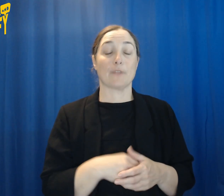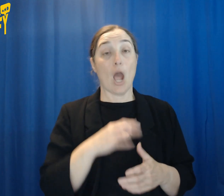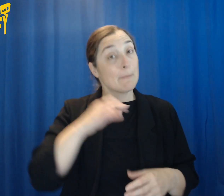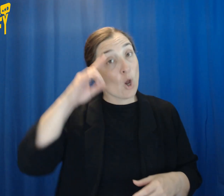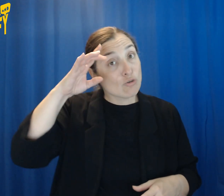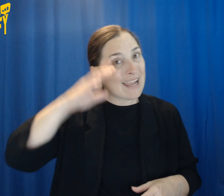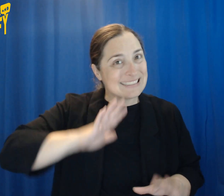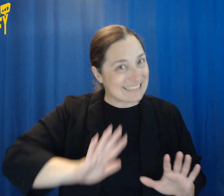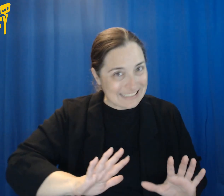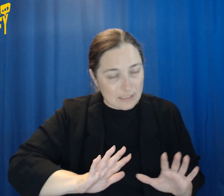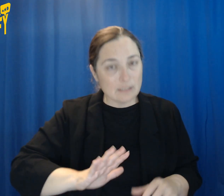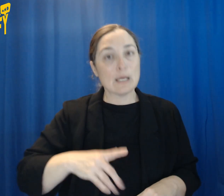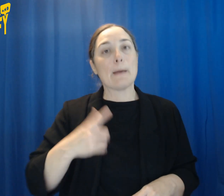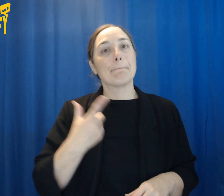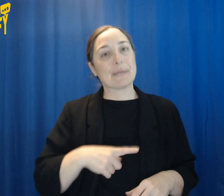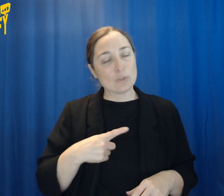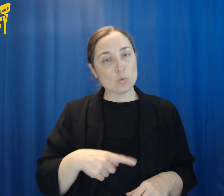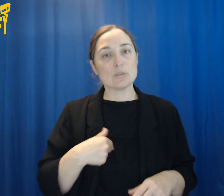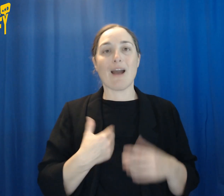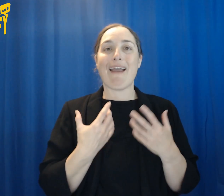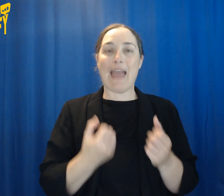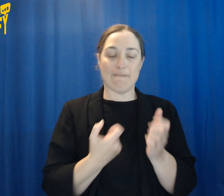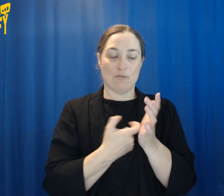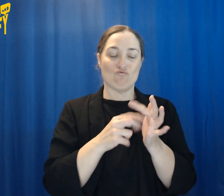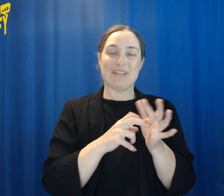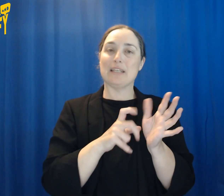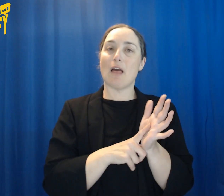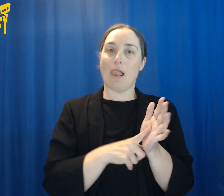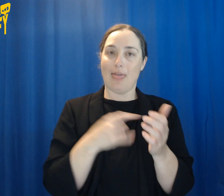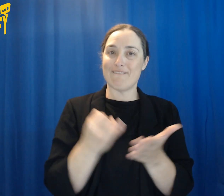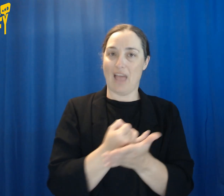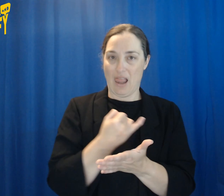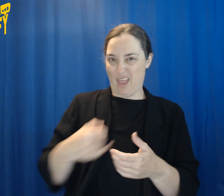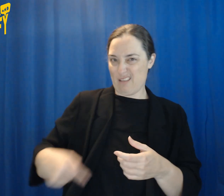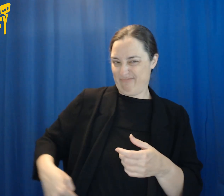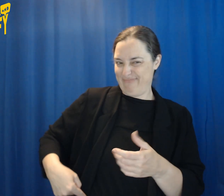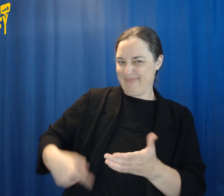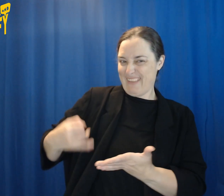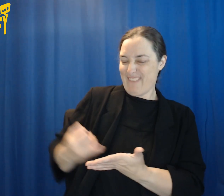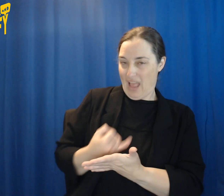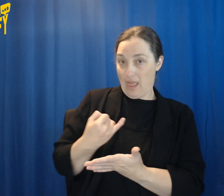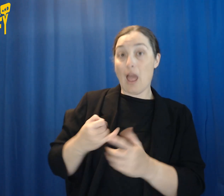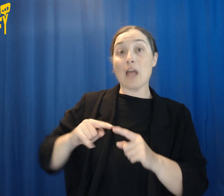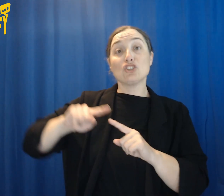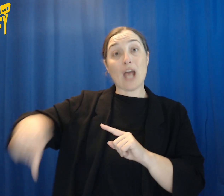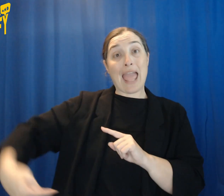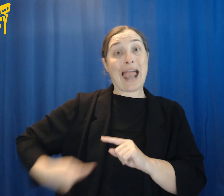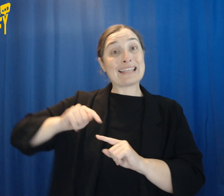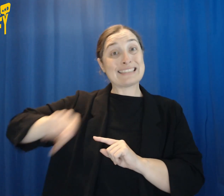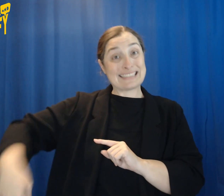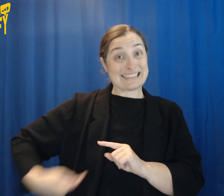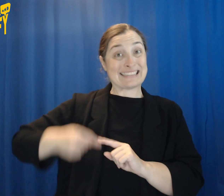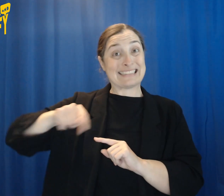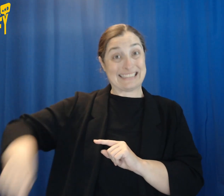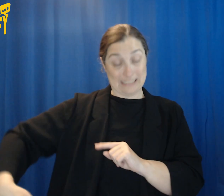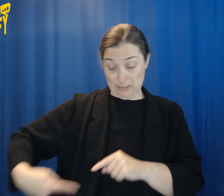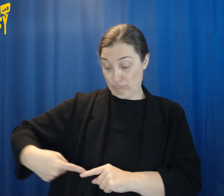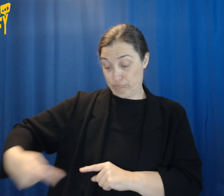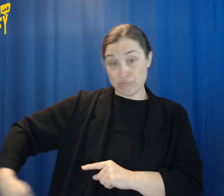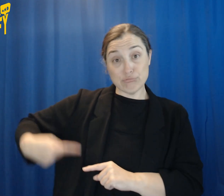but because I have renal failure and I'm on dialysis, dialysis is able to clean out a lot of the toxins of